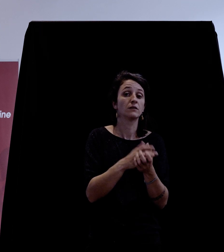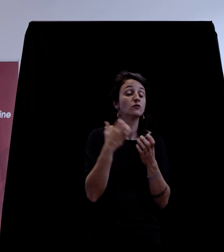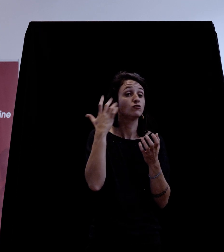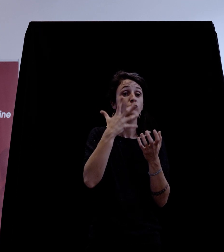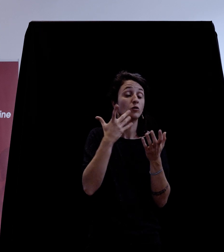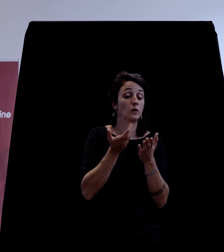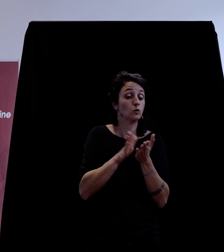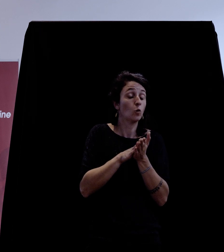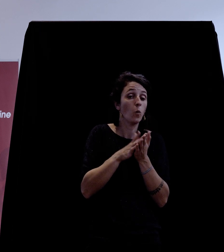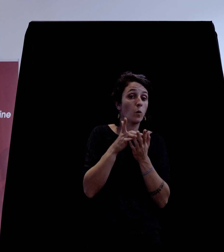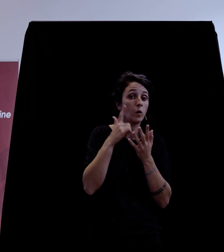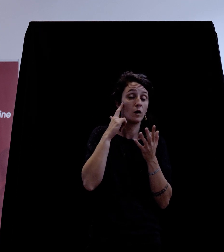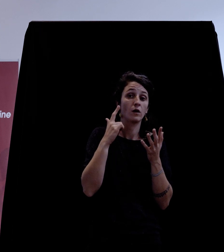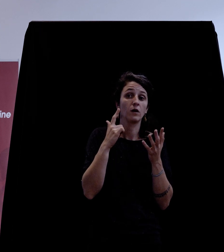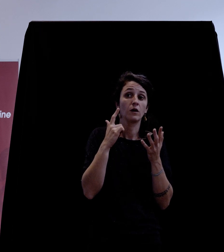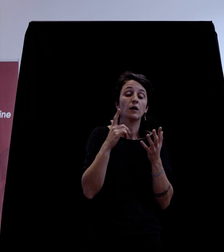France, wasn't it?